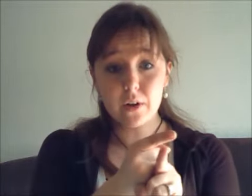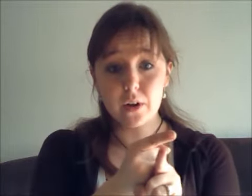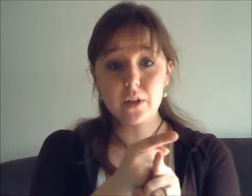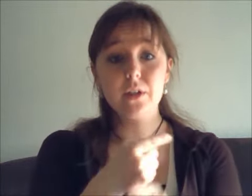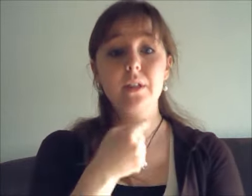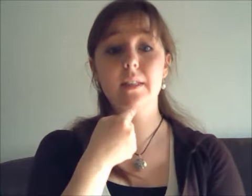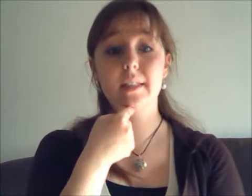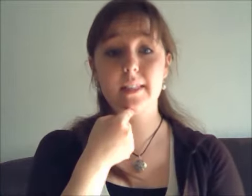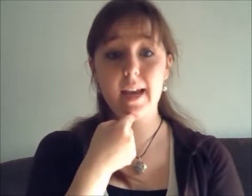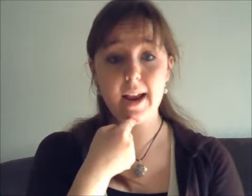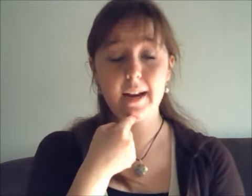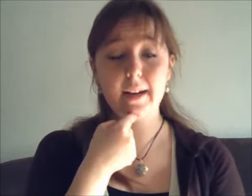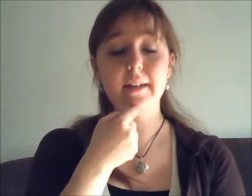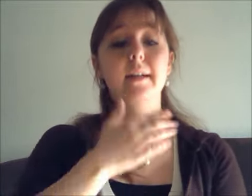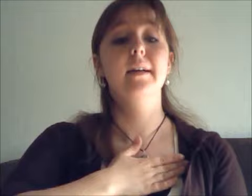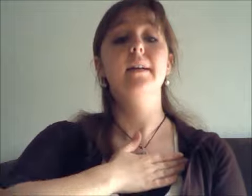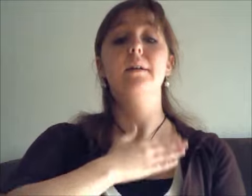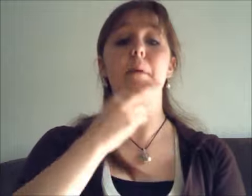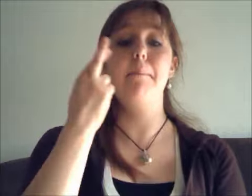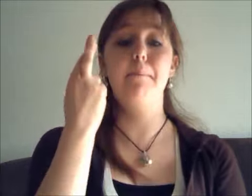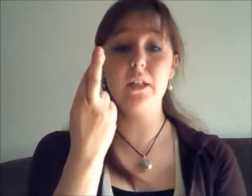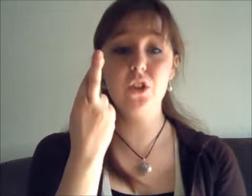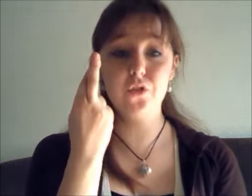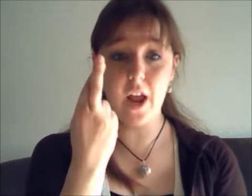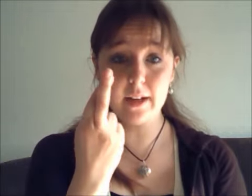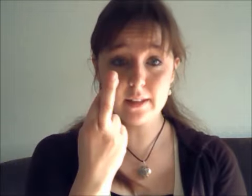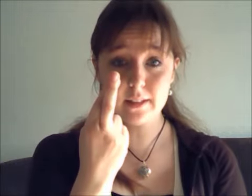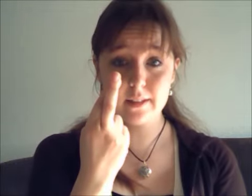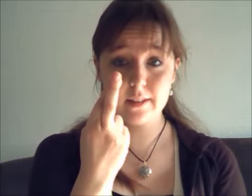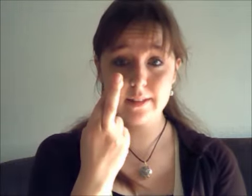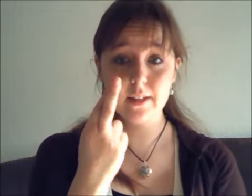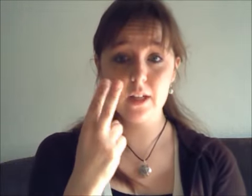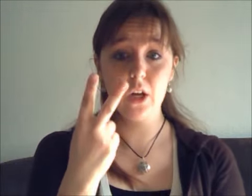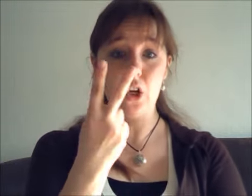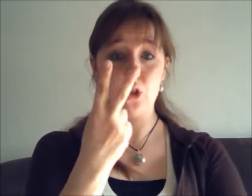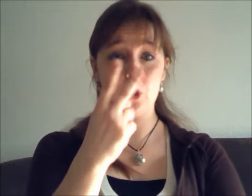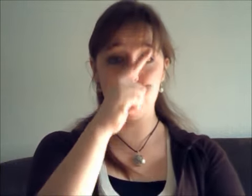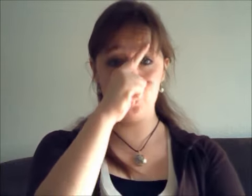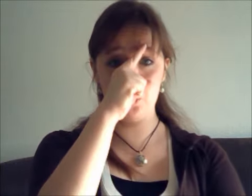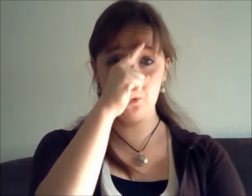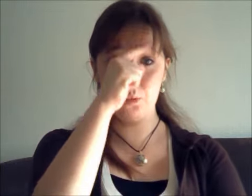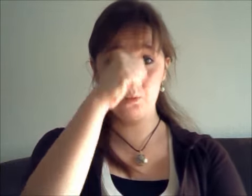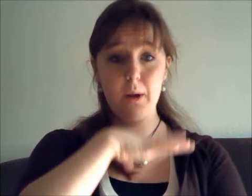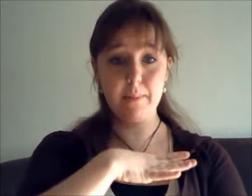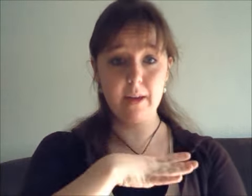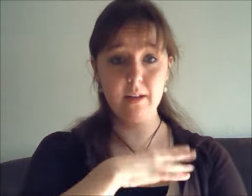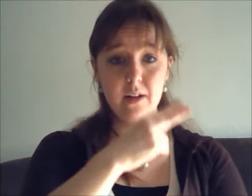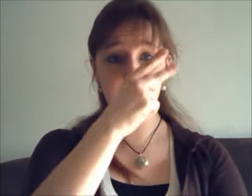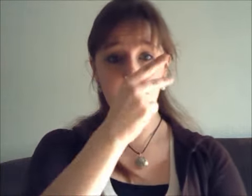Brother say, my best friend. 2 women